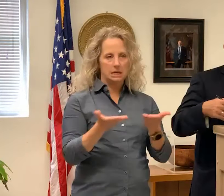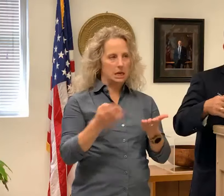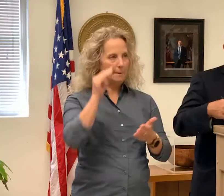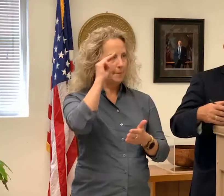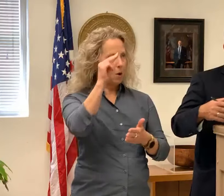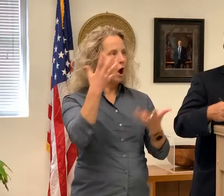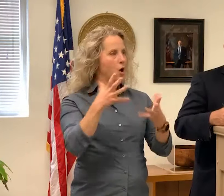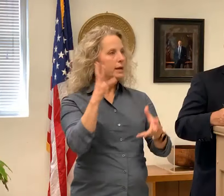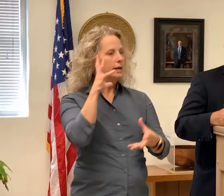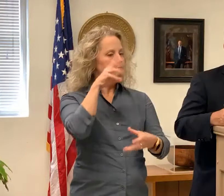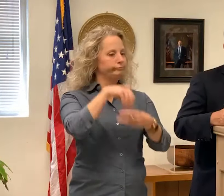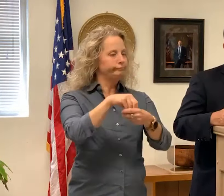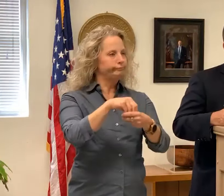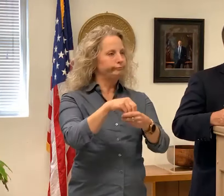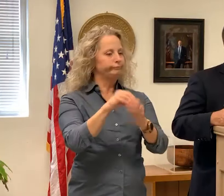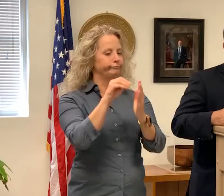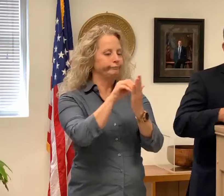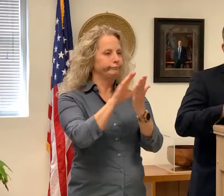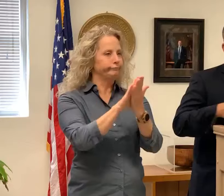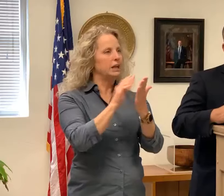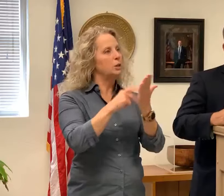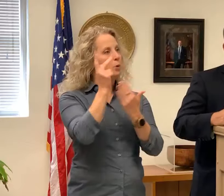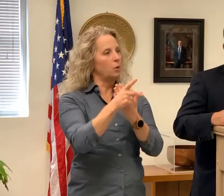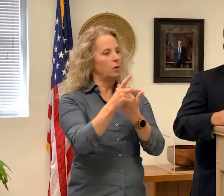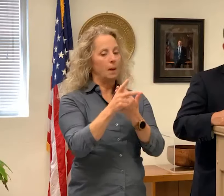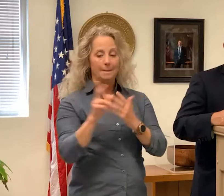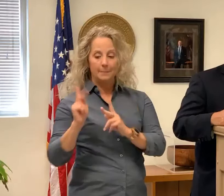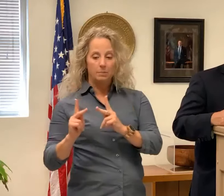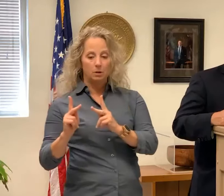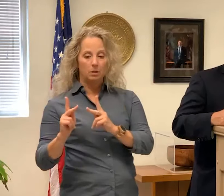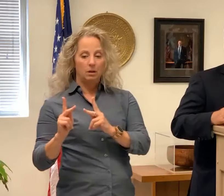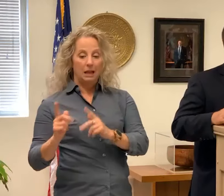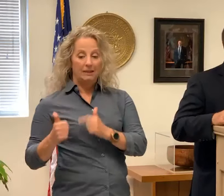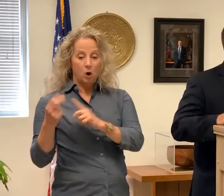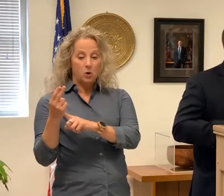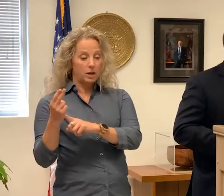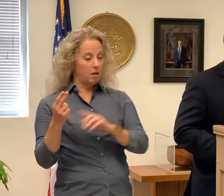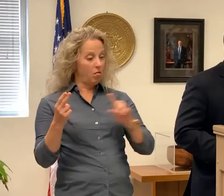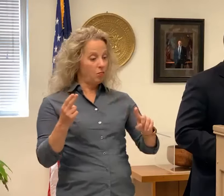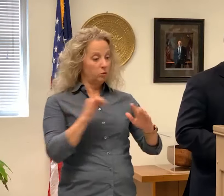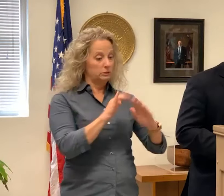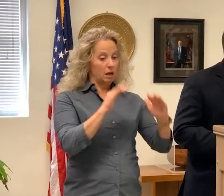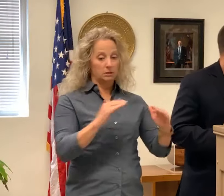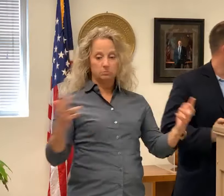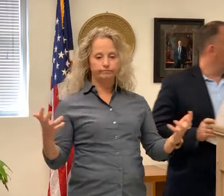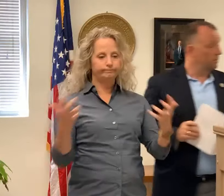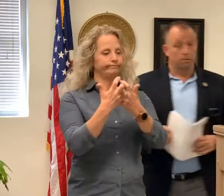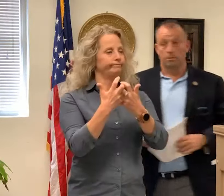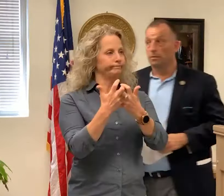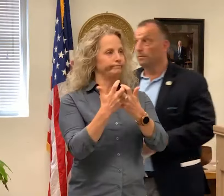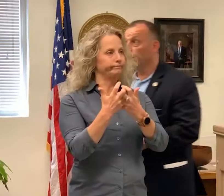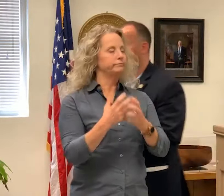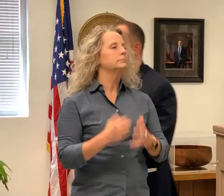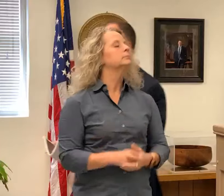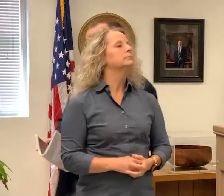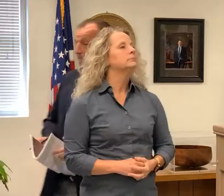were already entered into our program. We just have to match people who are living in hotels with those properties.